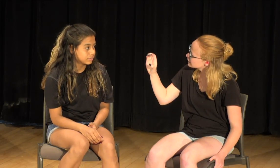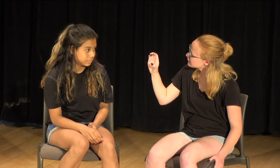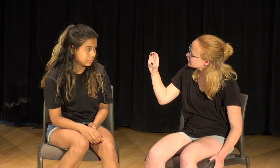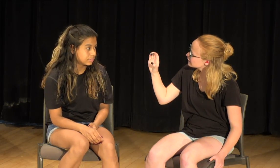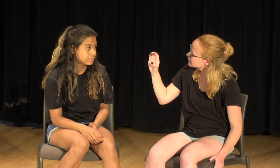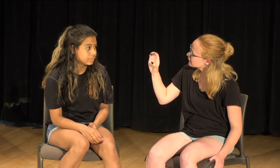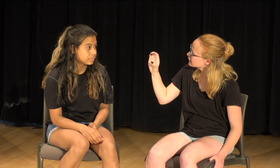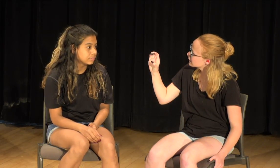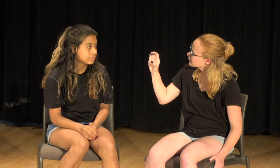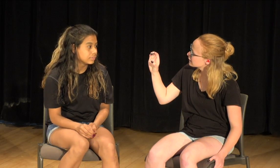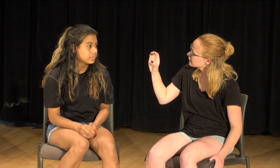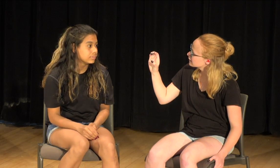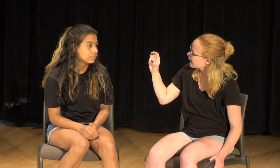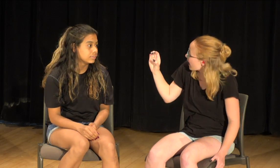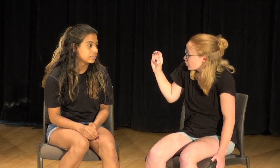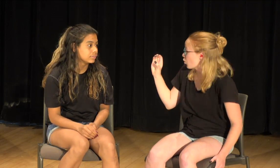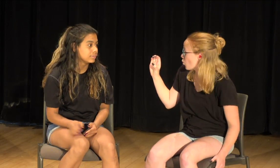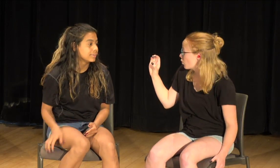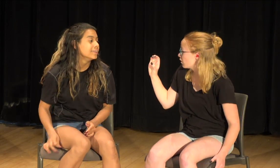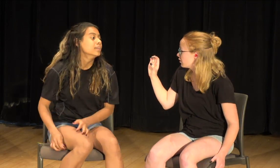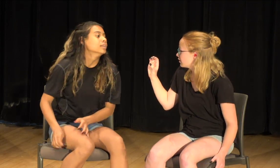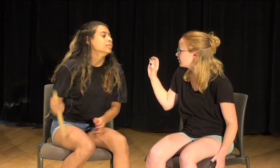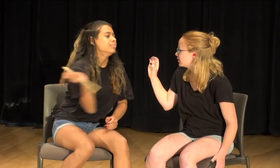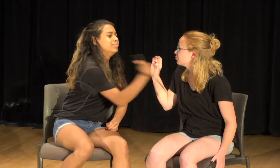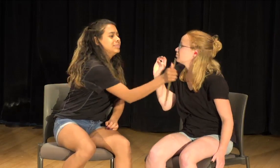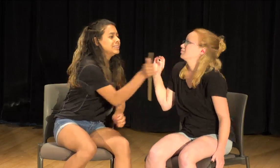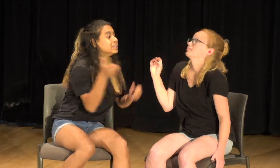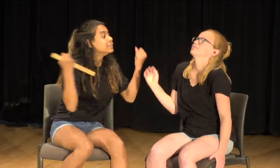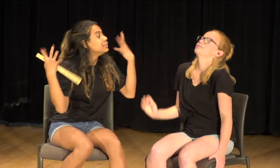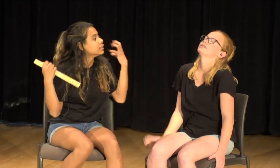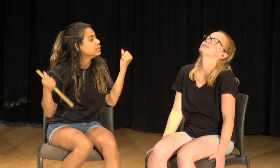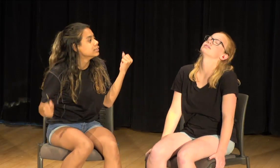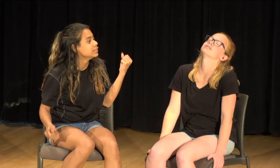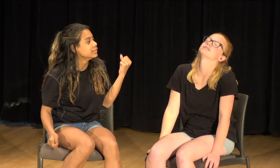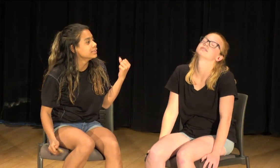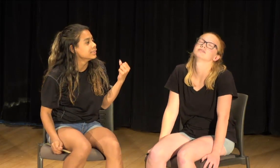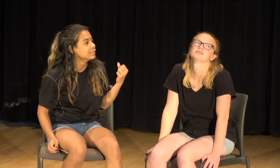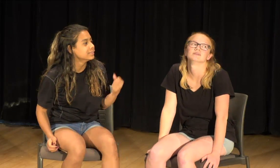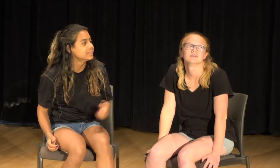C. I don't know. You need to sign.